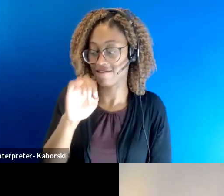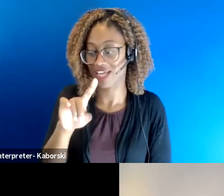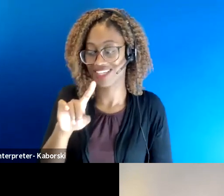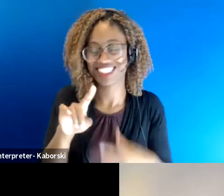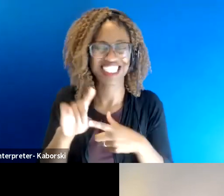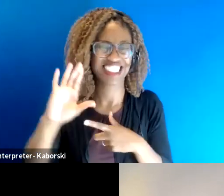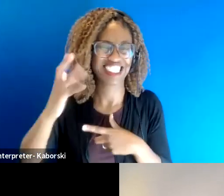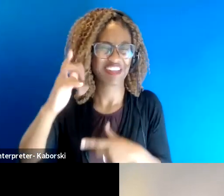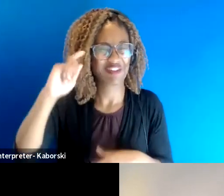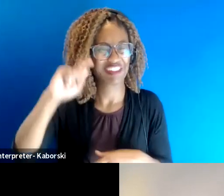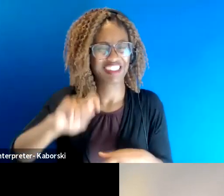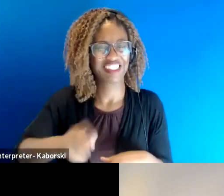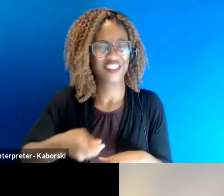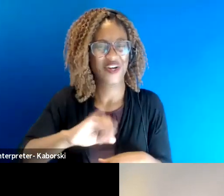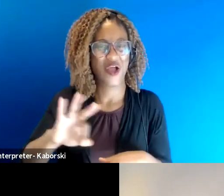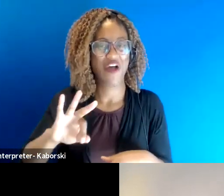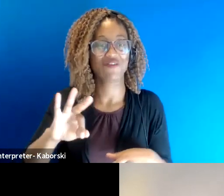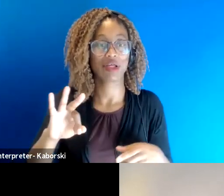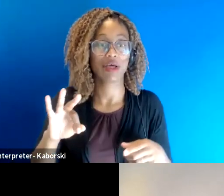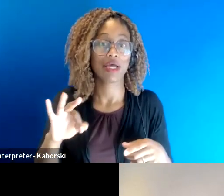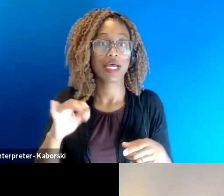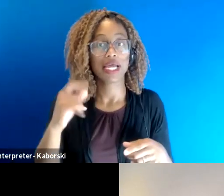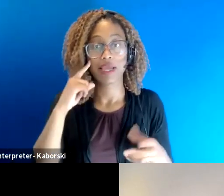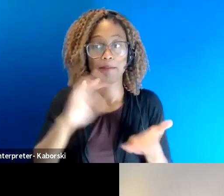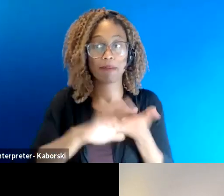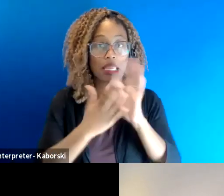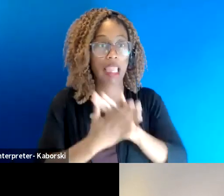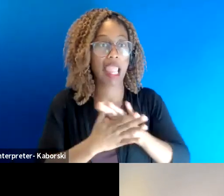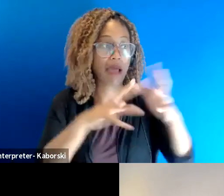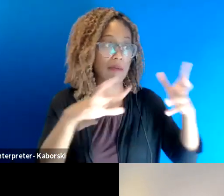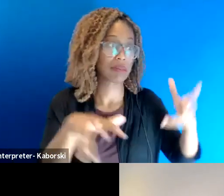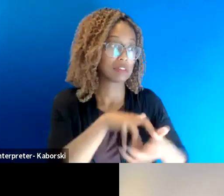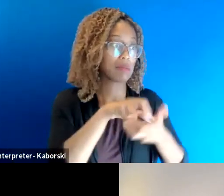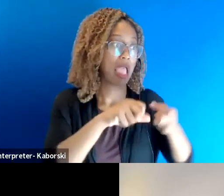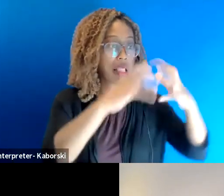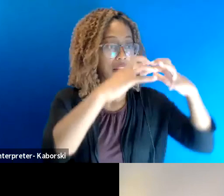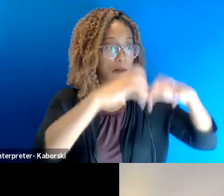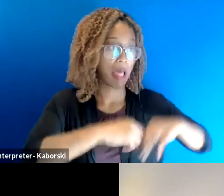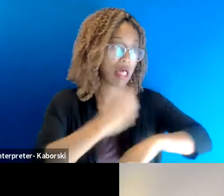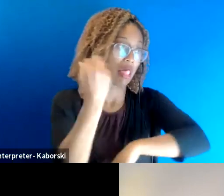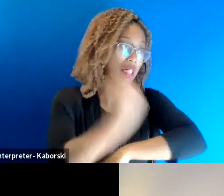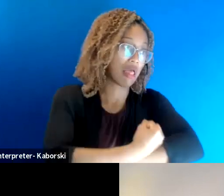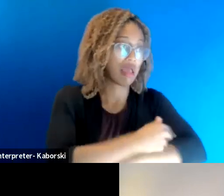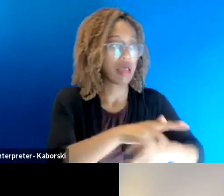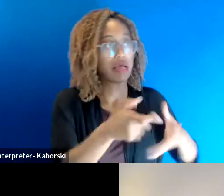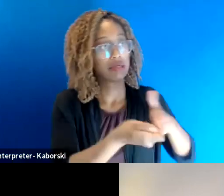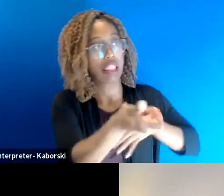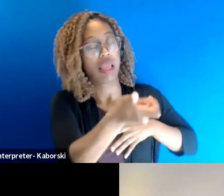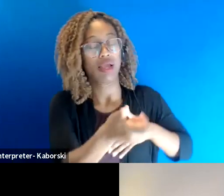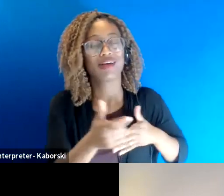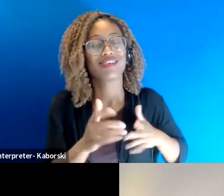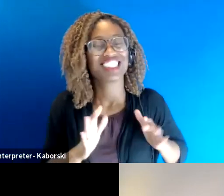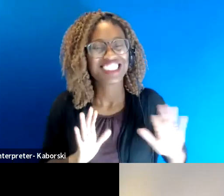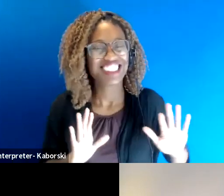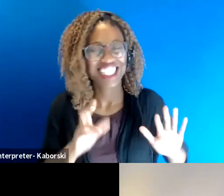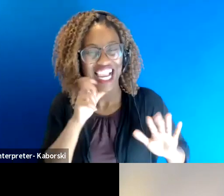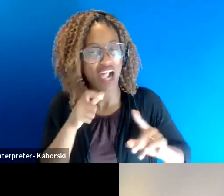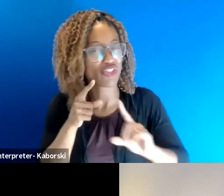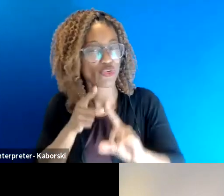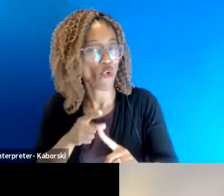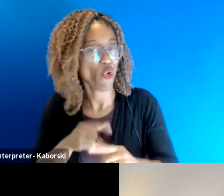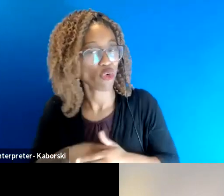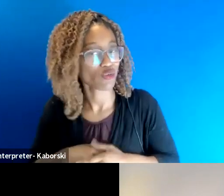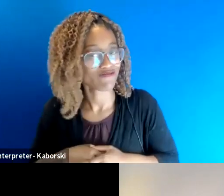somehow turned into disband, abolish, and delete. And that's not what